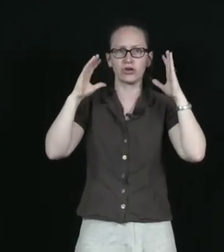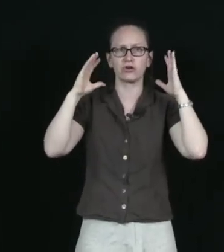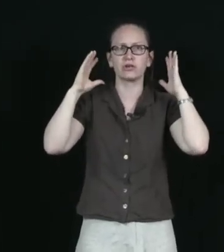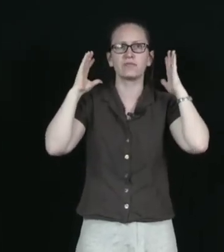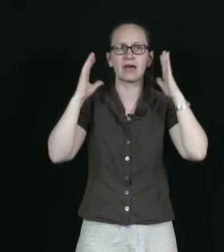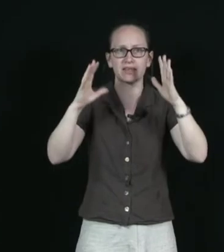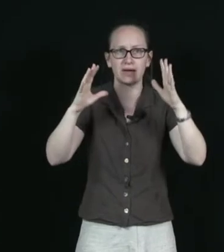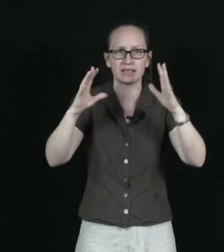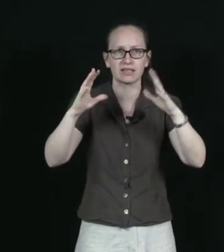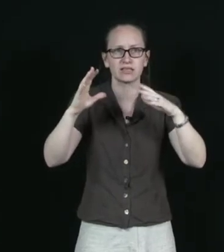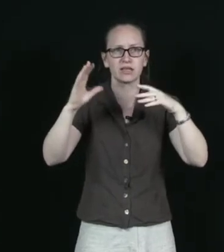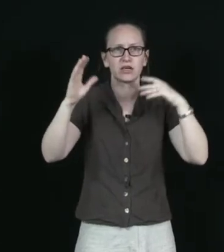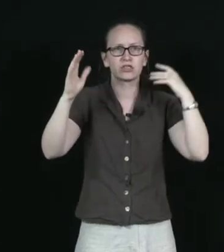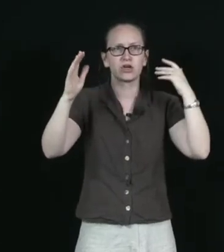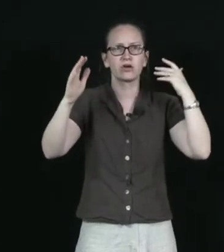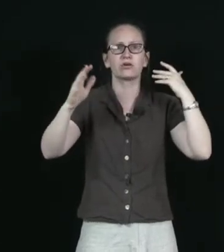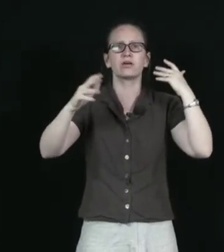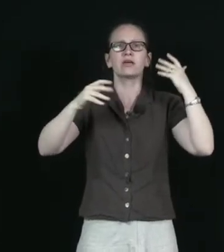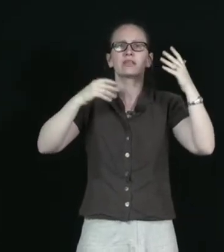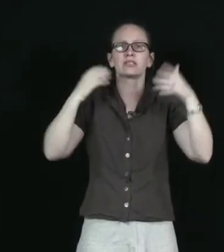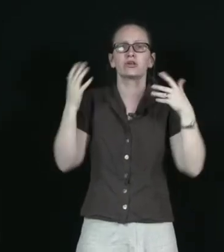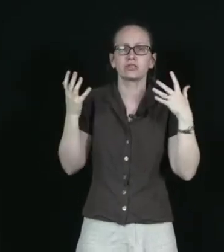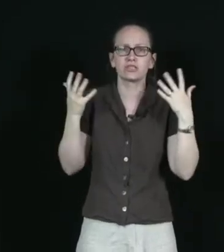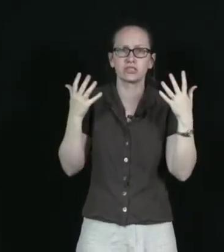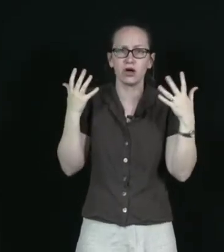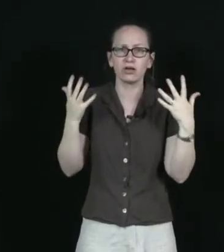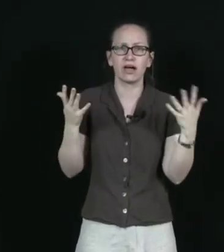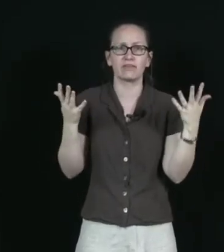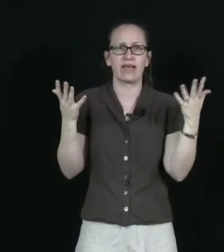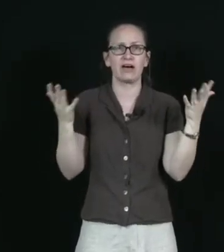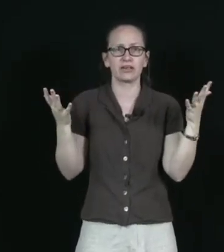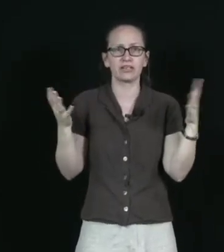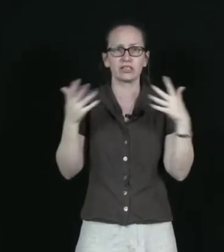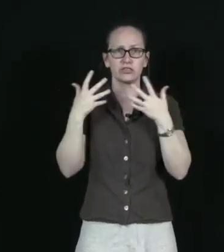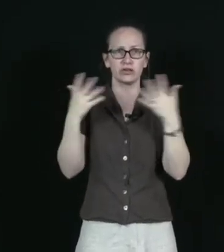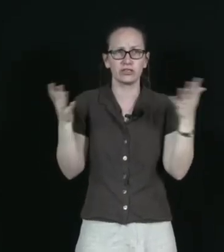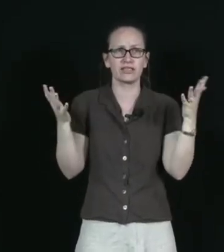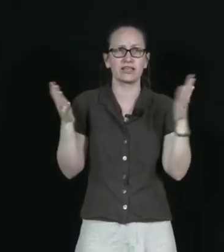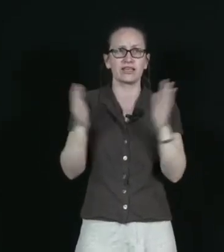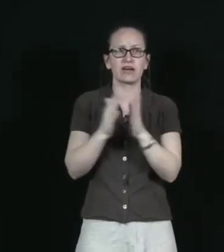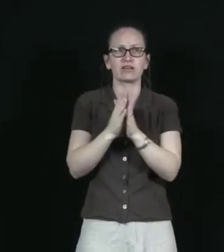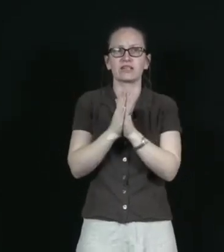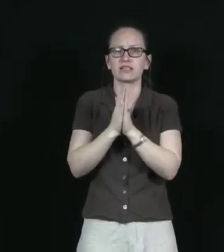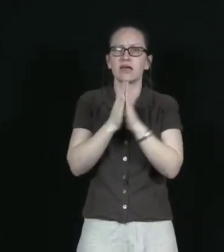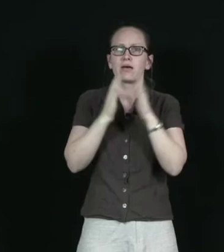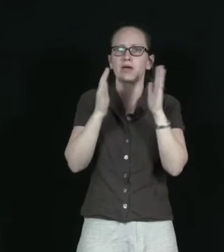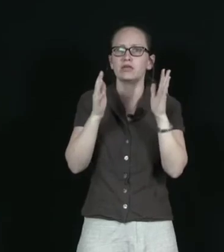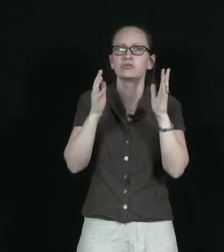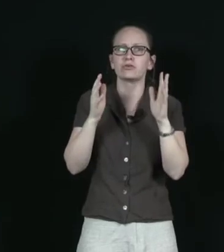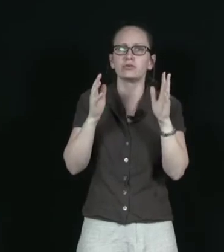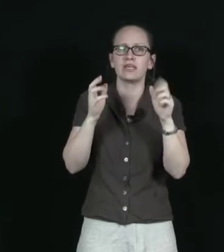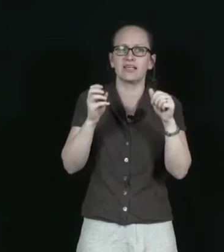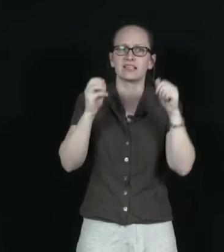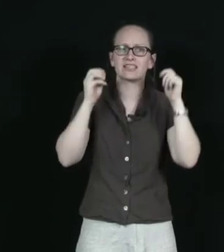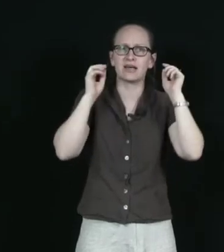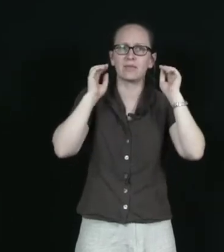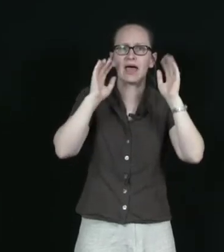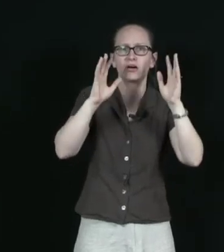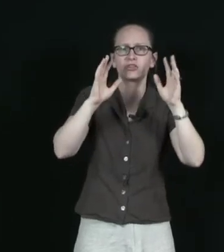also mathematics. So this course does not cover calculus, you don't need any calculus, but you do need some